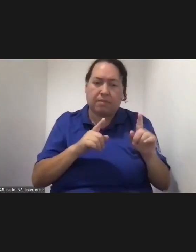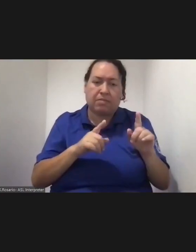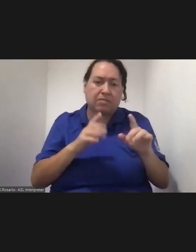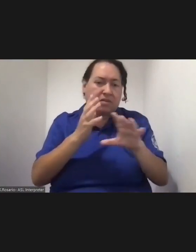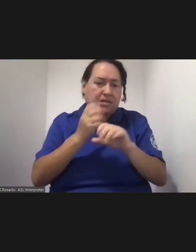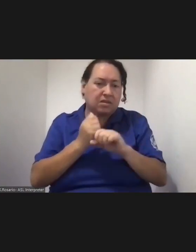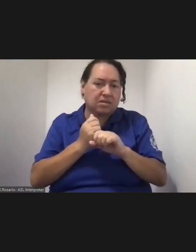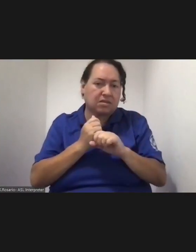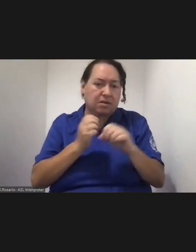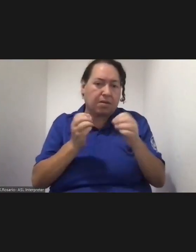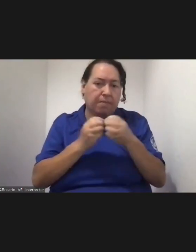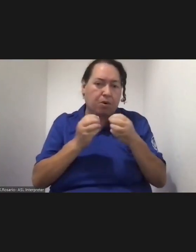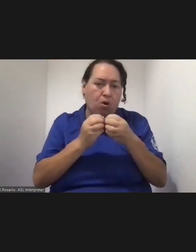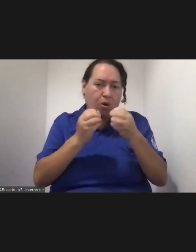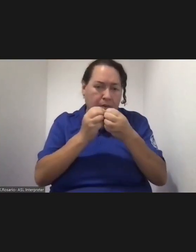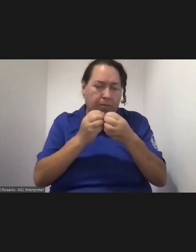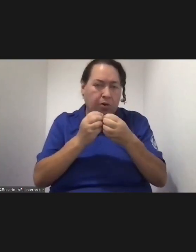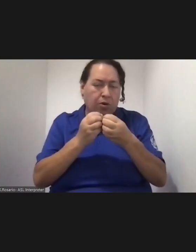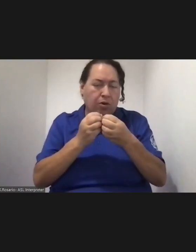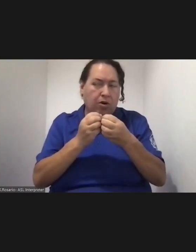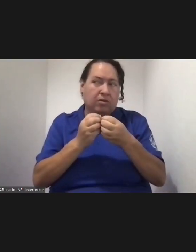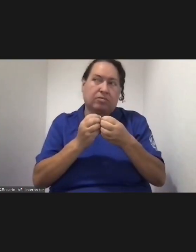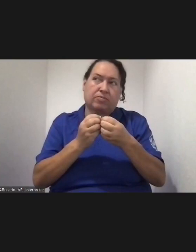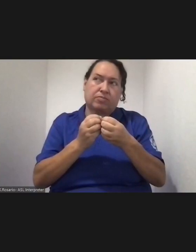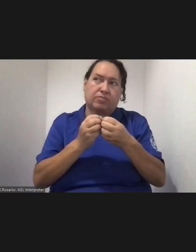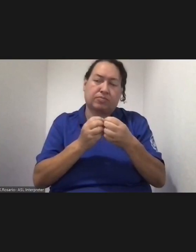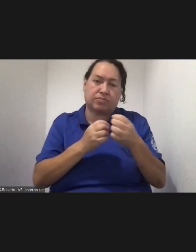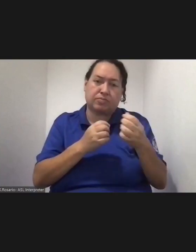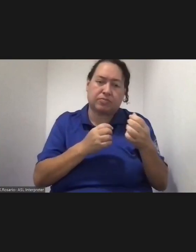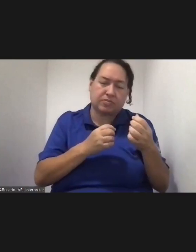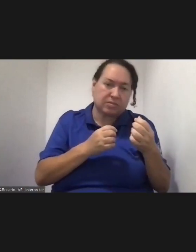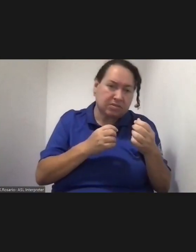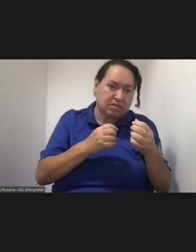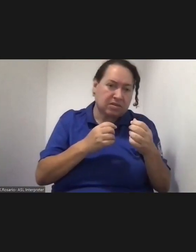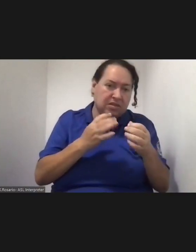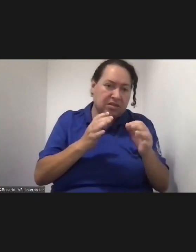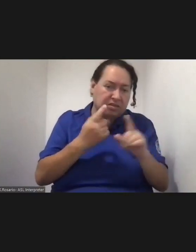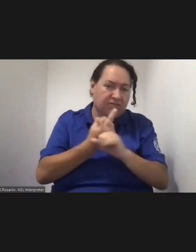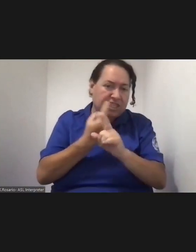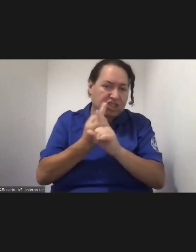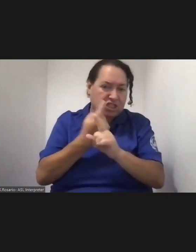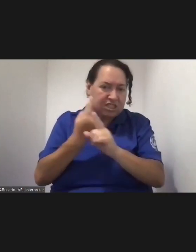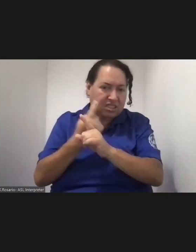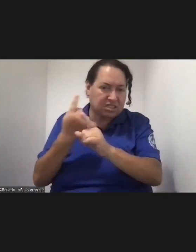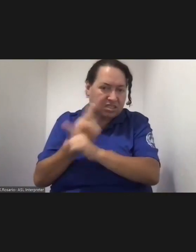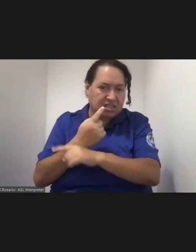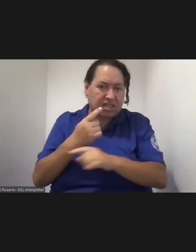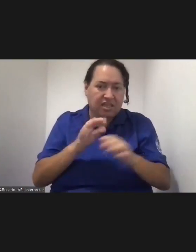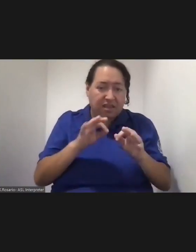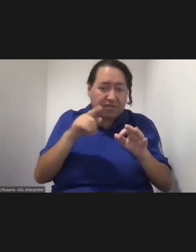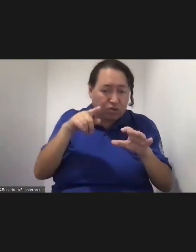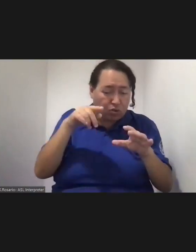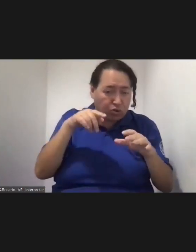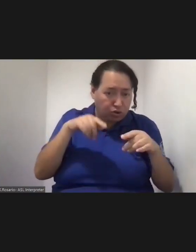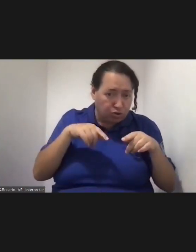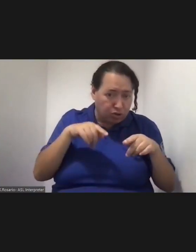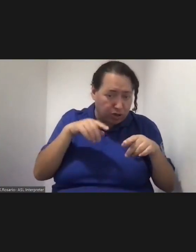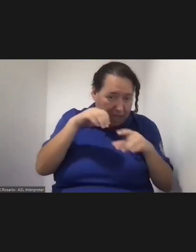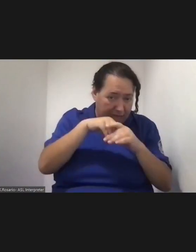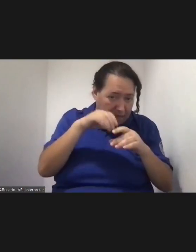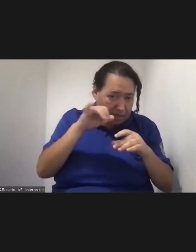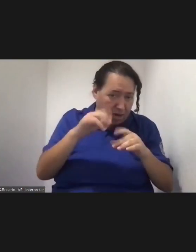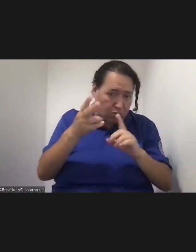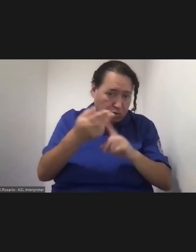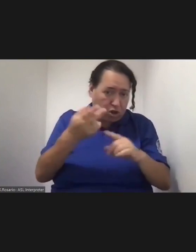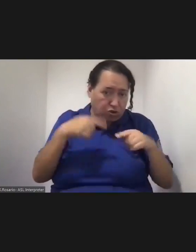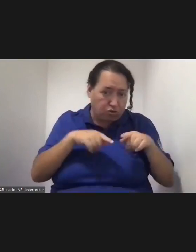it more efficient, just that if you have been at a Subaki during that period of time, just